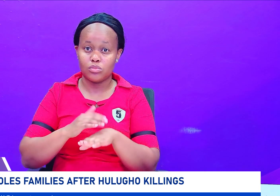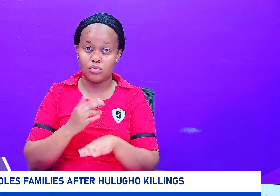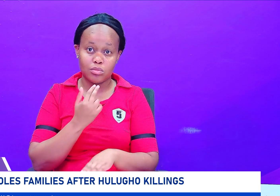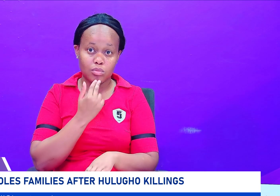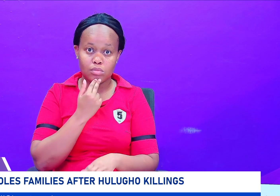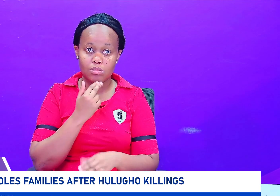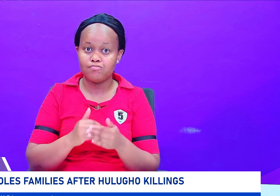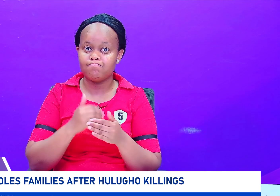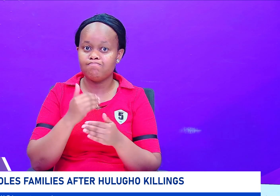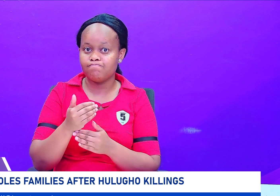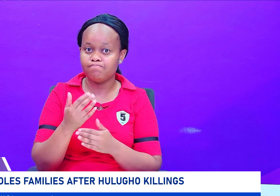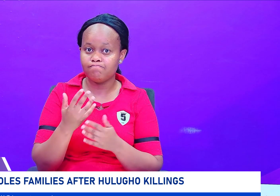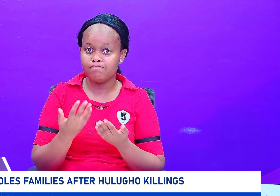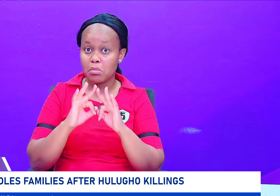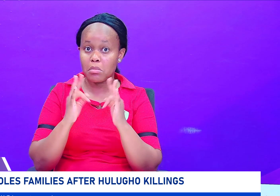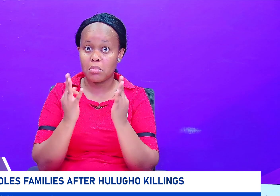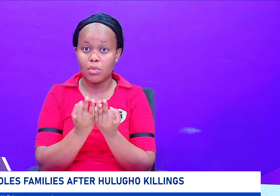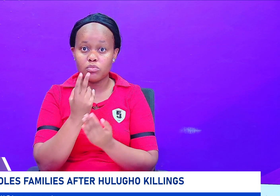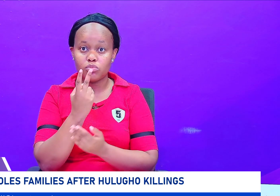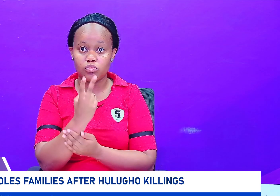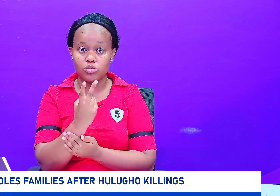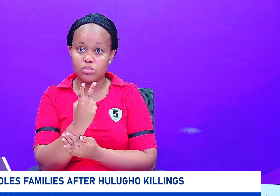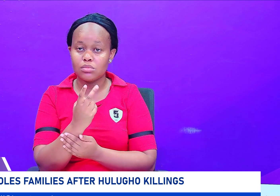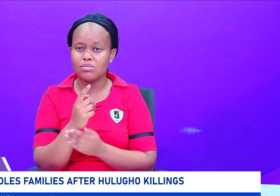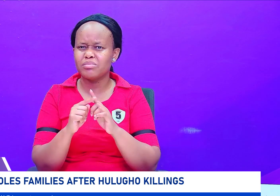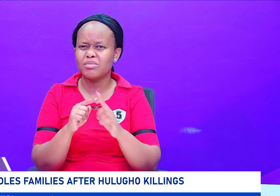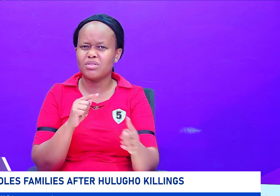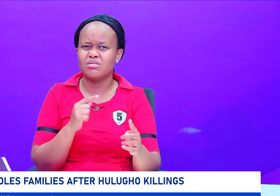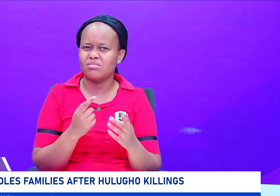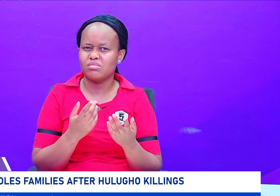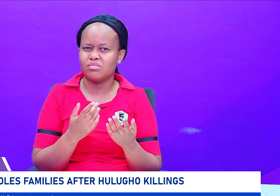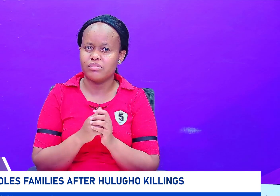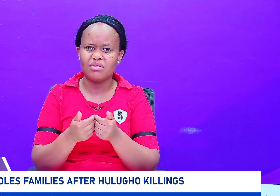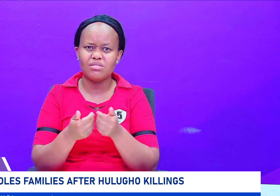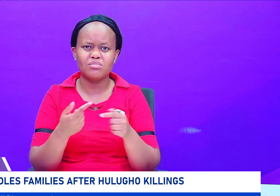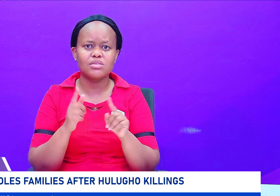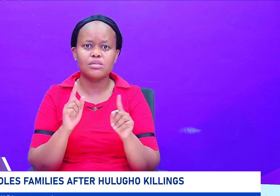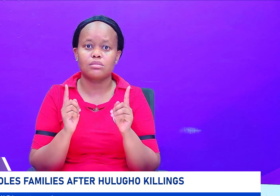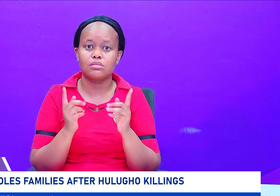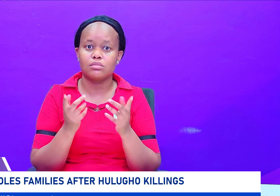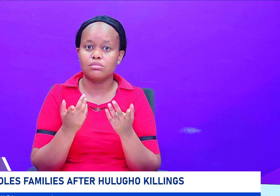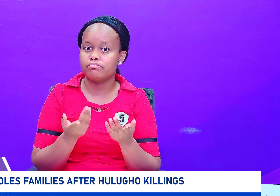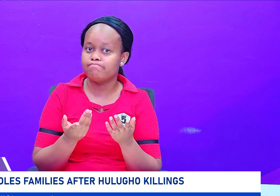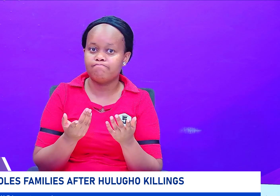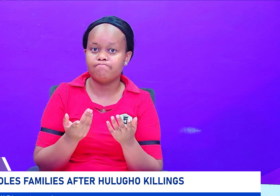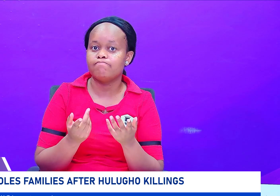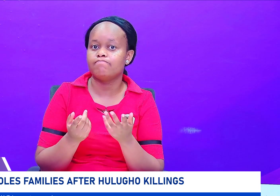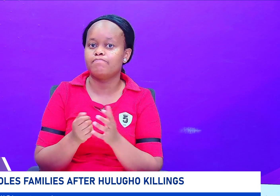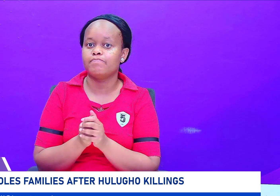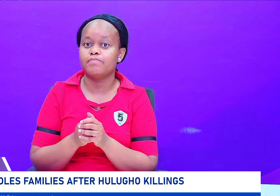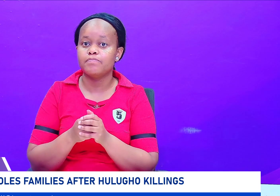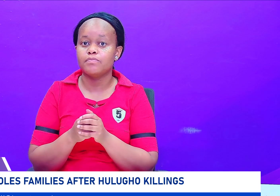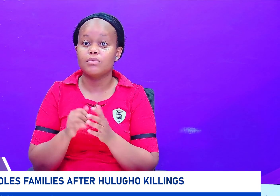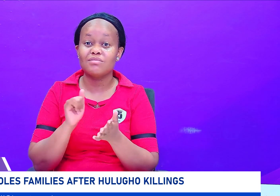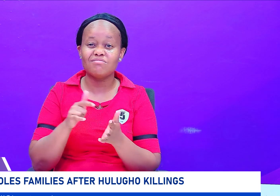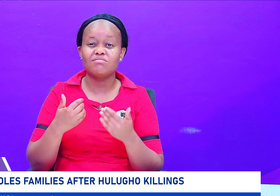to families of two individuals killed in separate but connected incidents that have